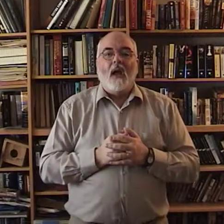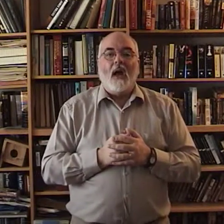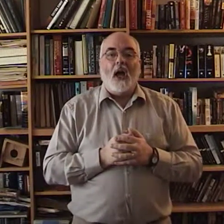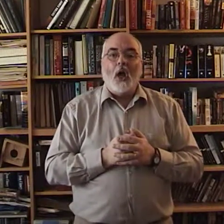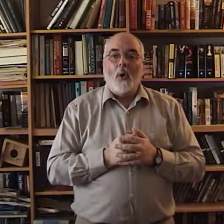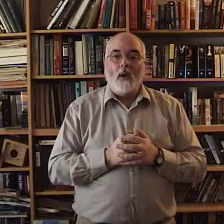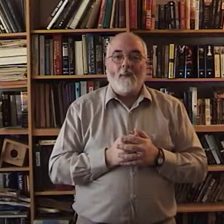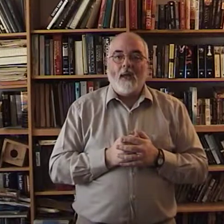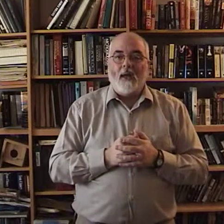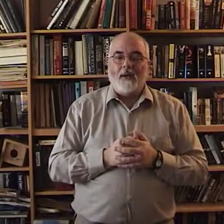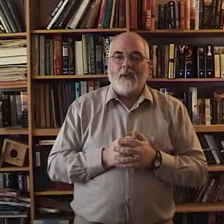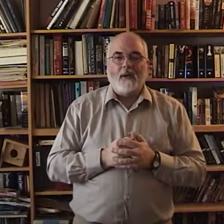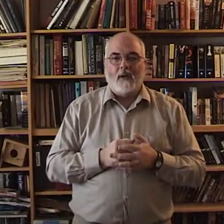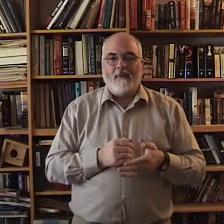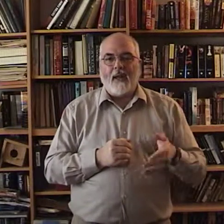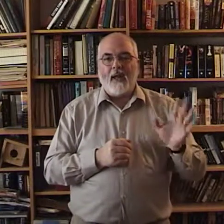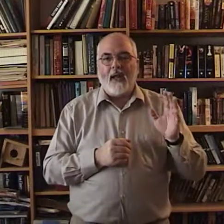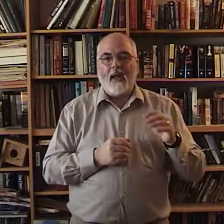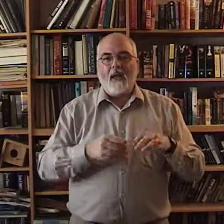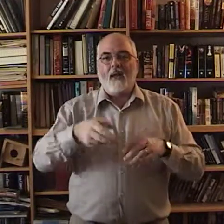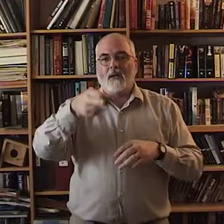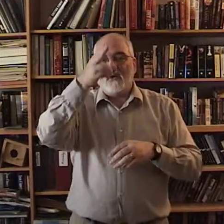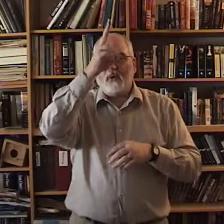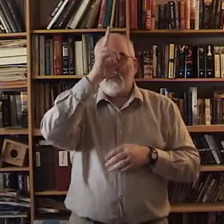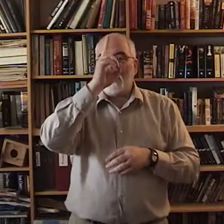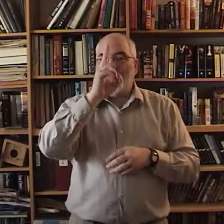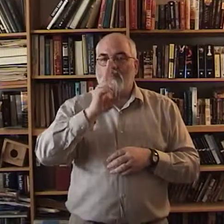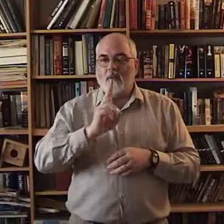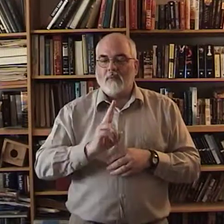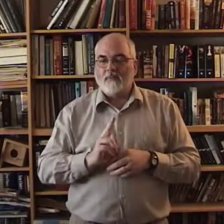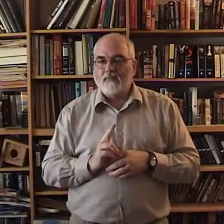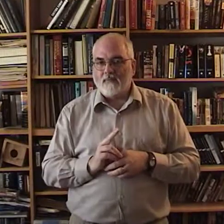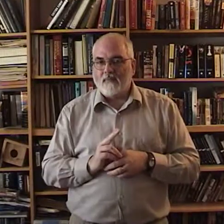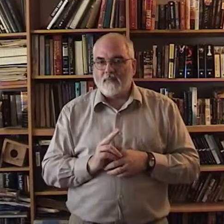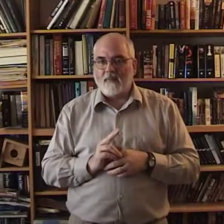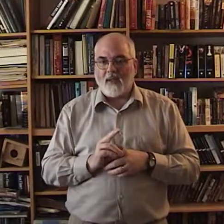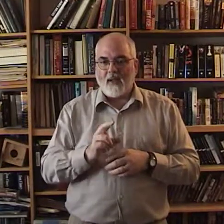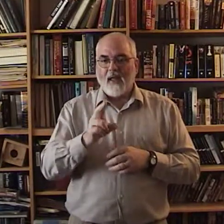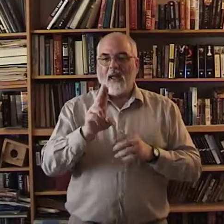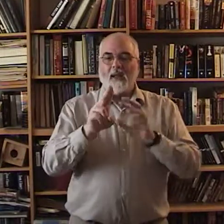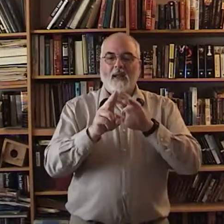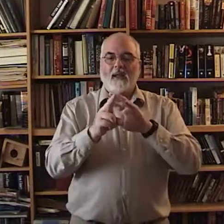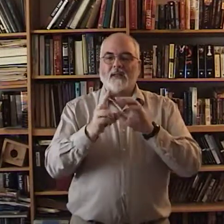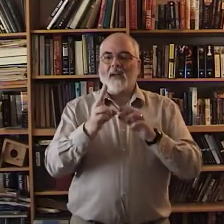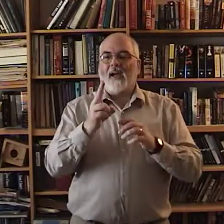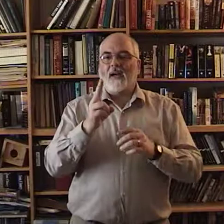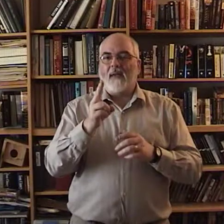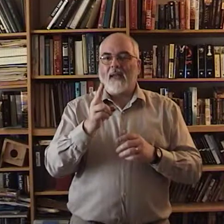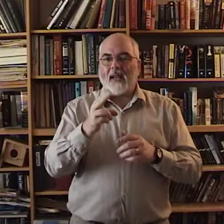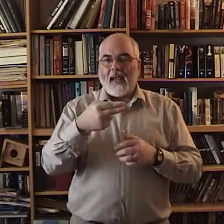A lowly man. Leave out A, lowly, humble. Okay, it's kind of like an